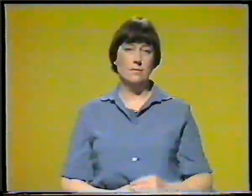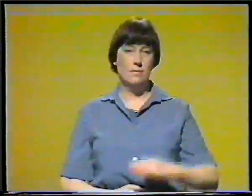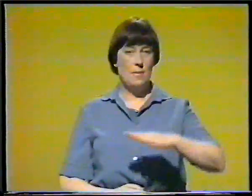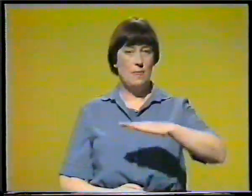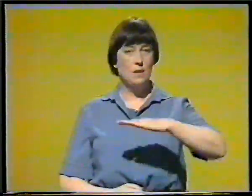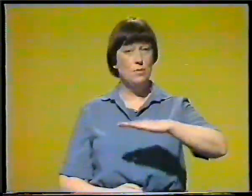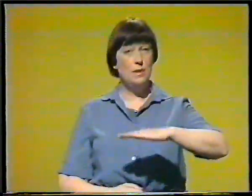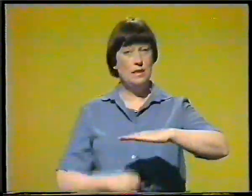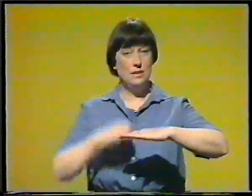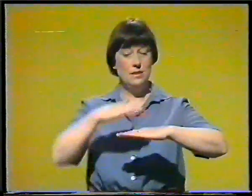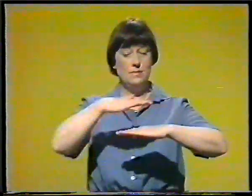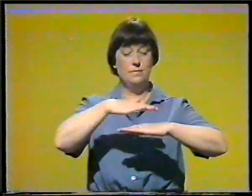to build,